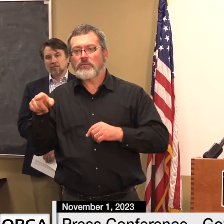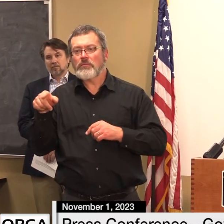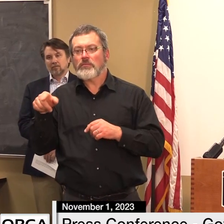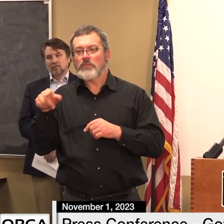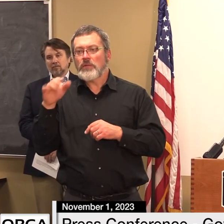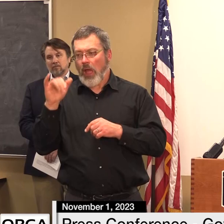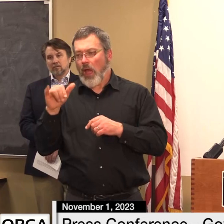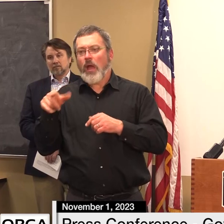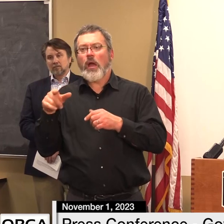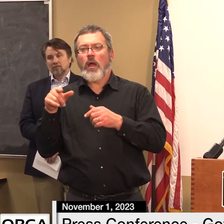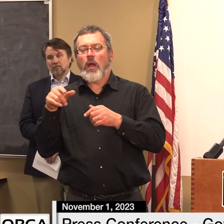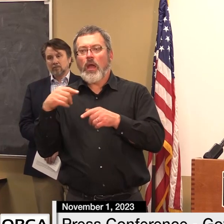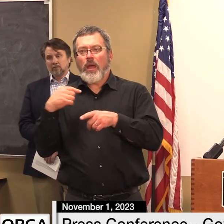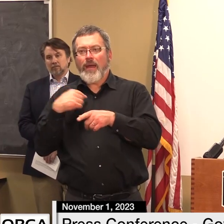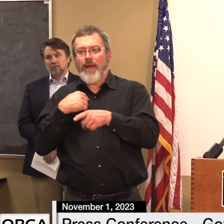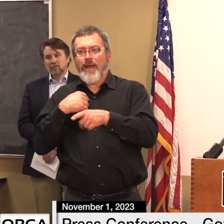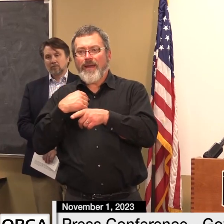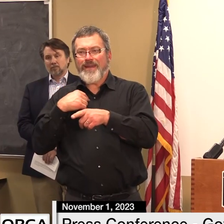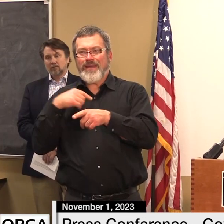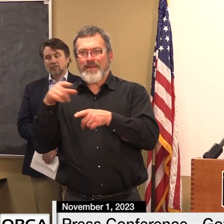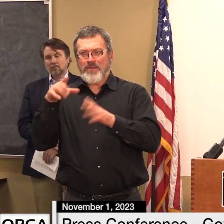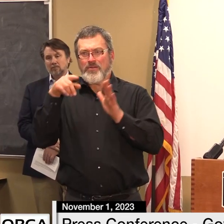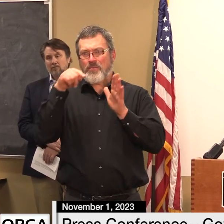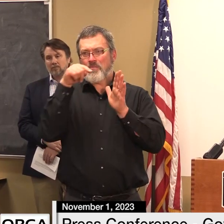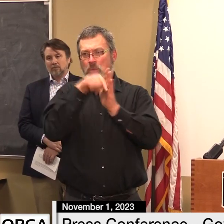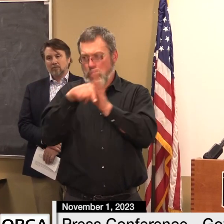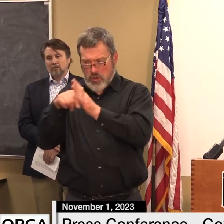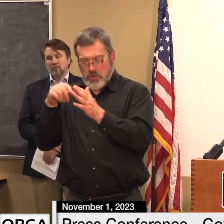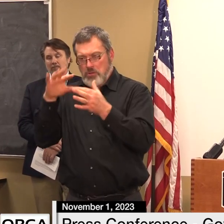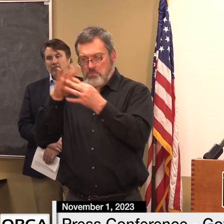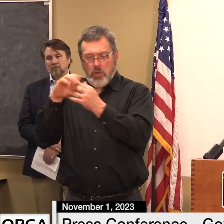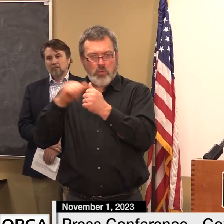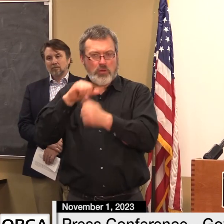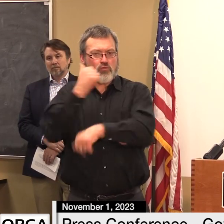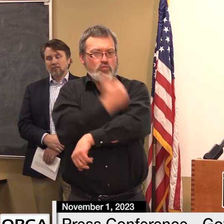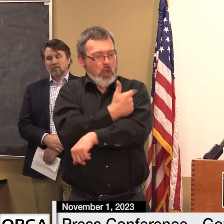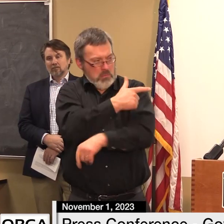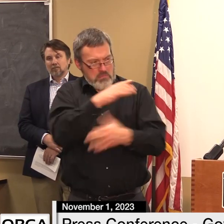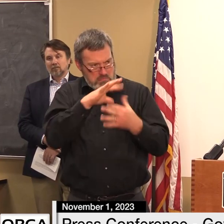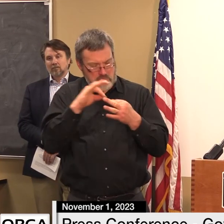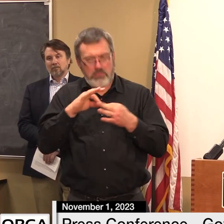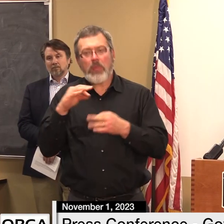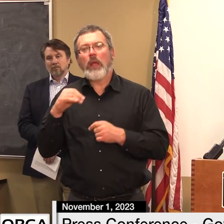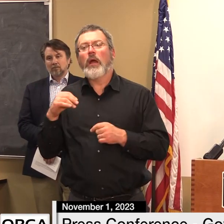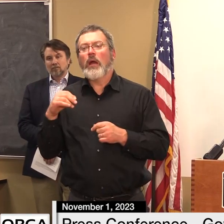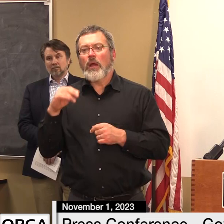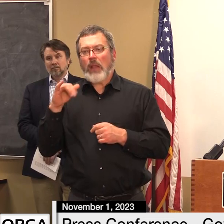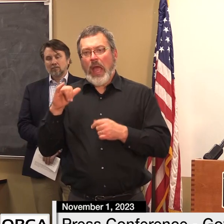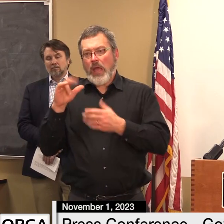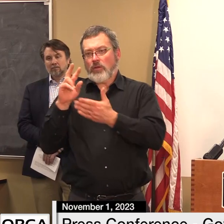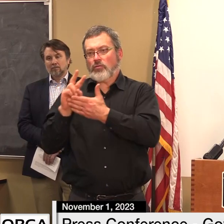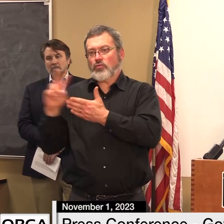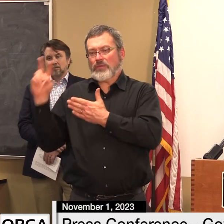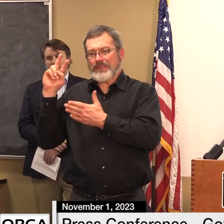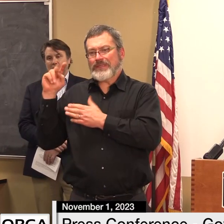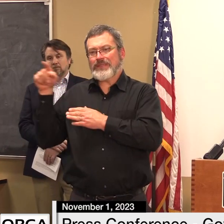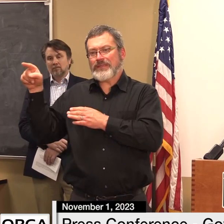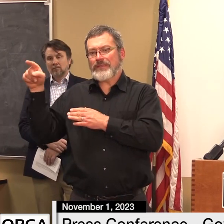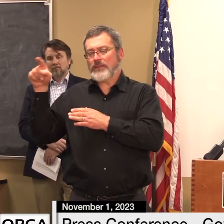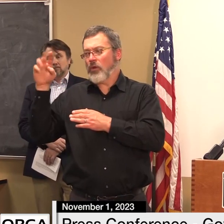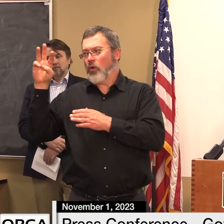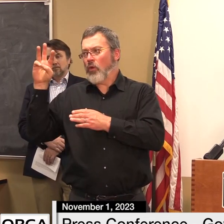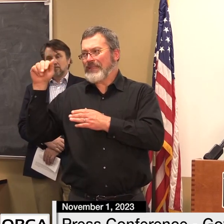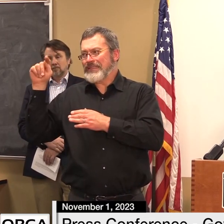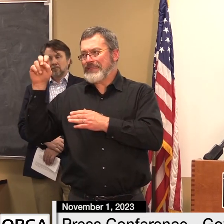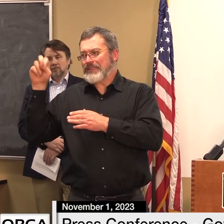homicide was drug related. Commissioner Morrison said a couple weeks ago the Watson one is likely not. And